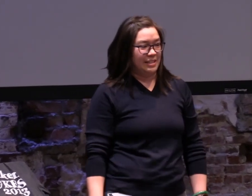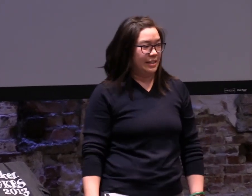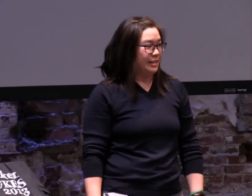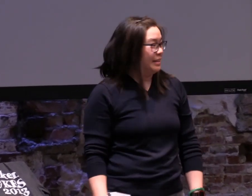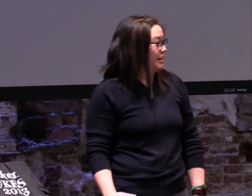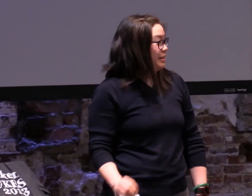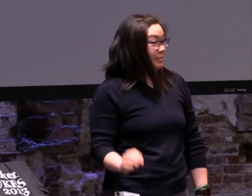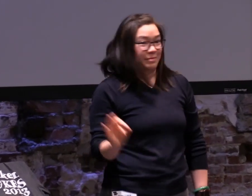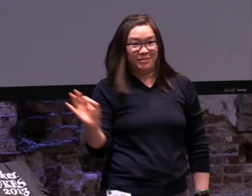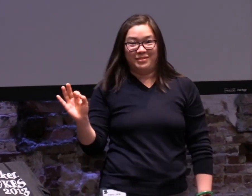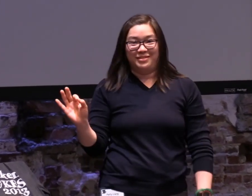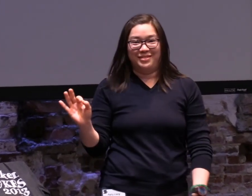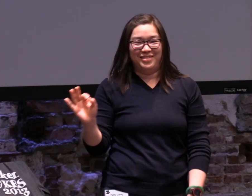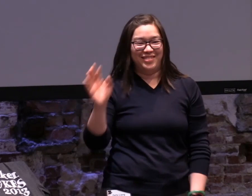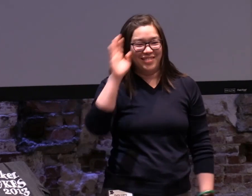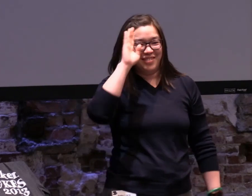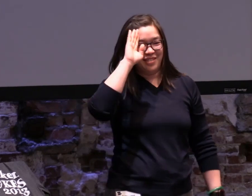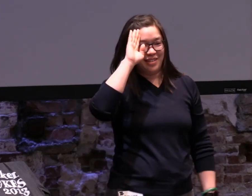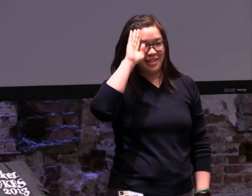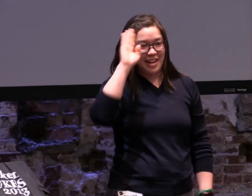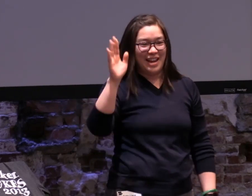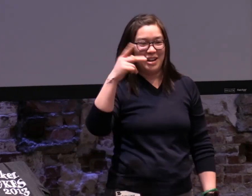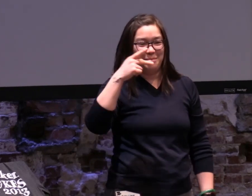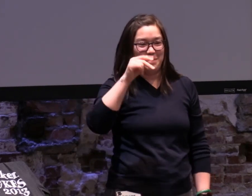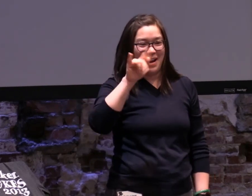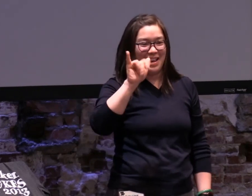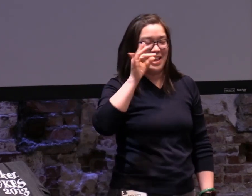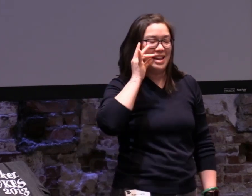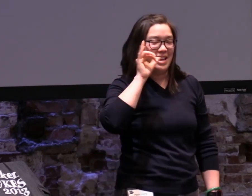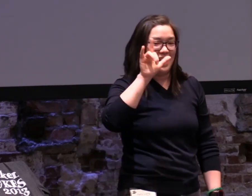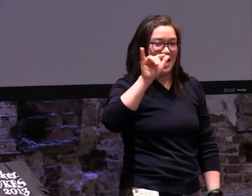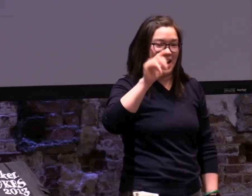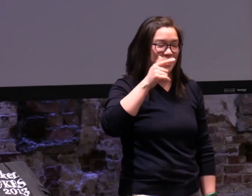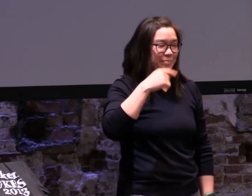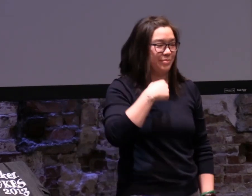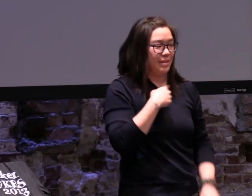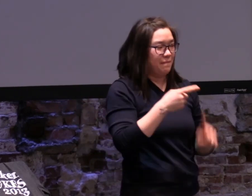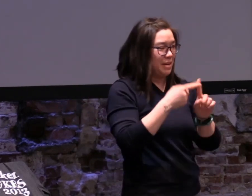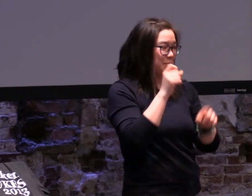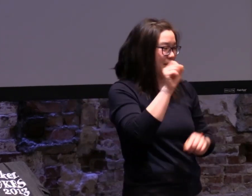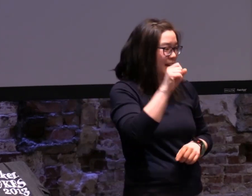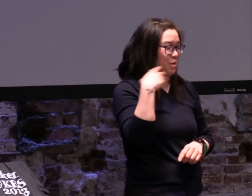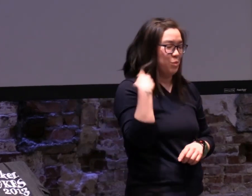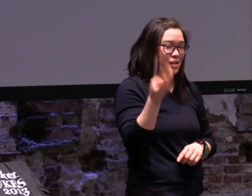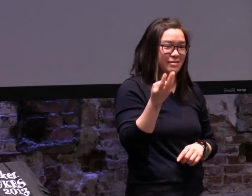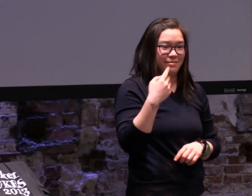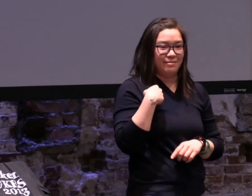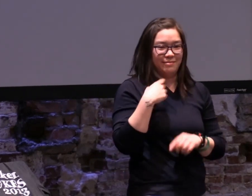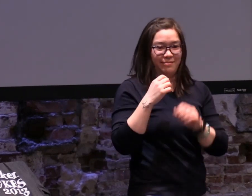Hello, I'm Patty. I'm from